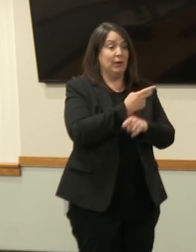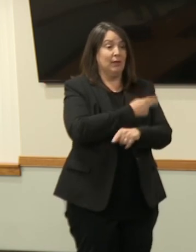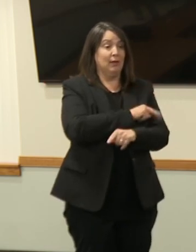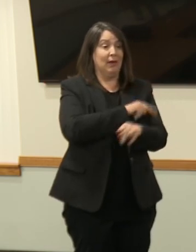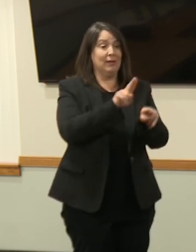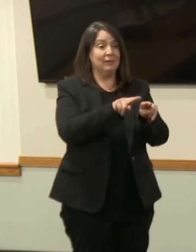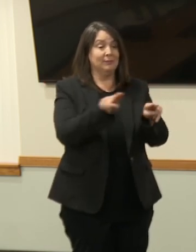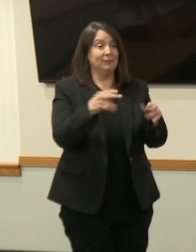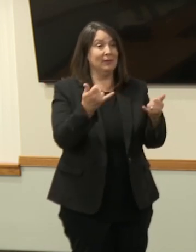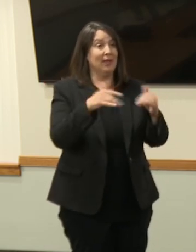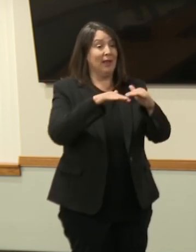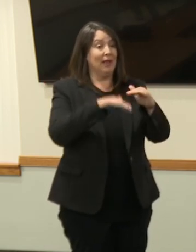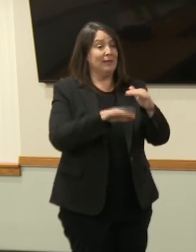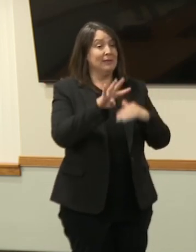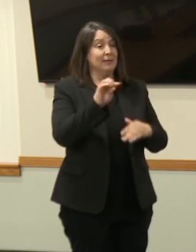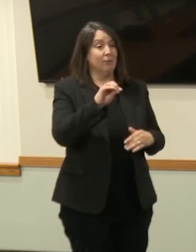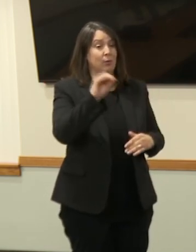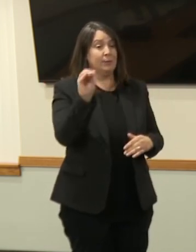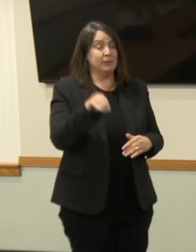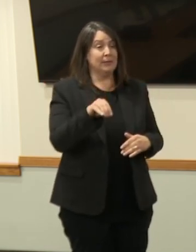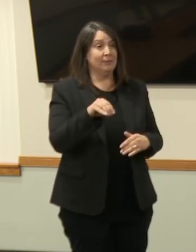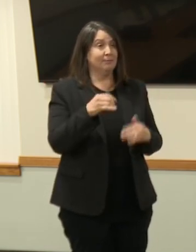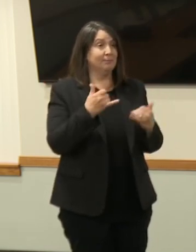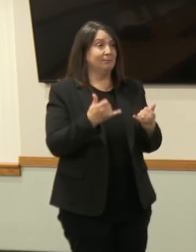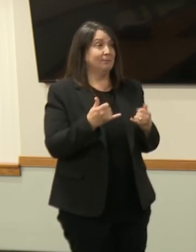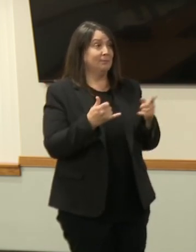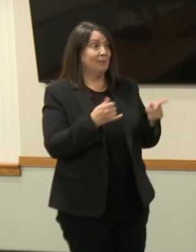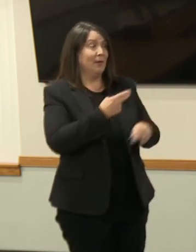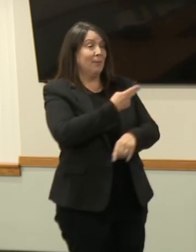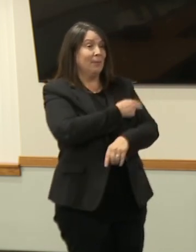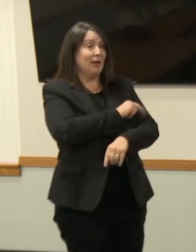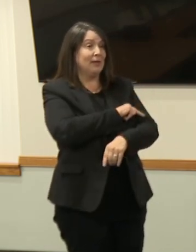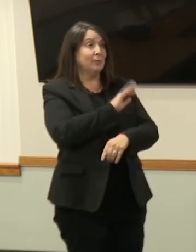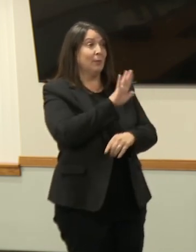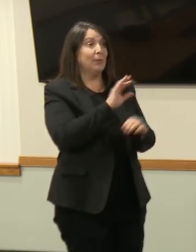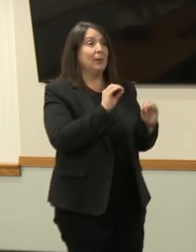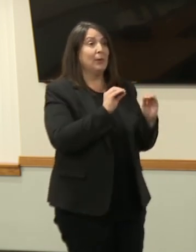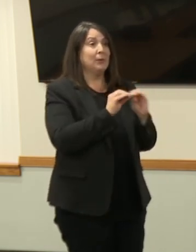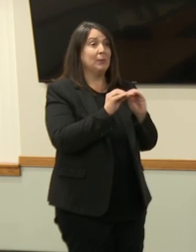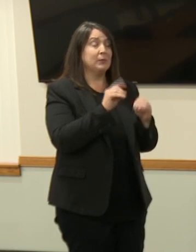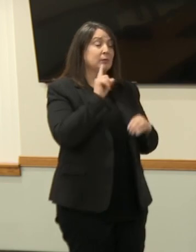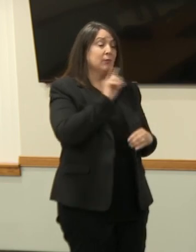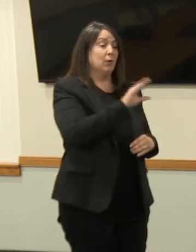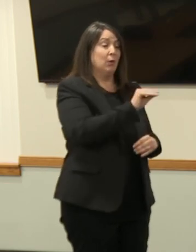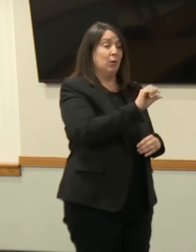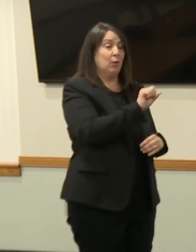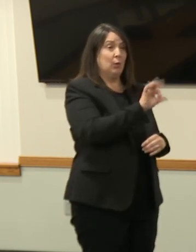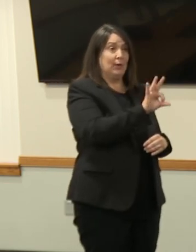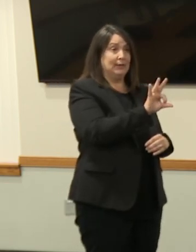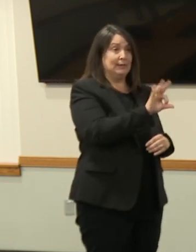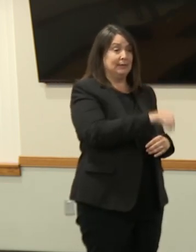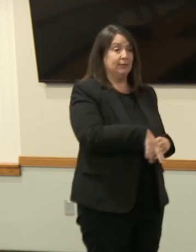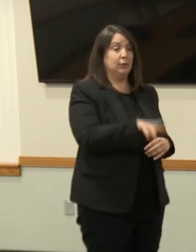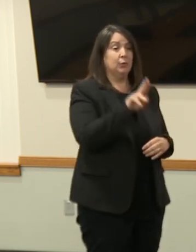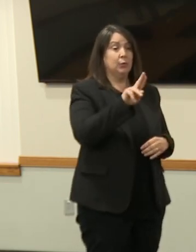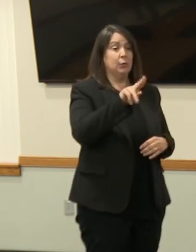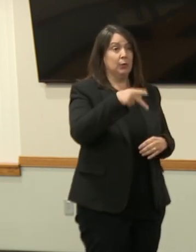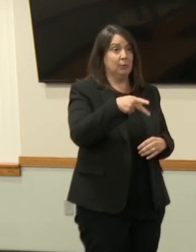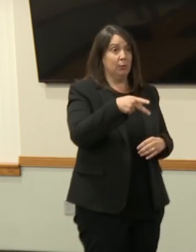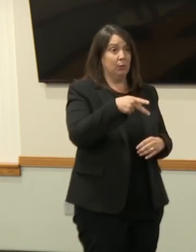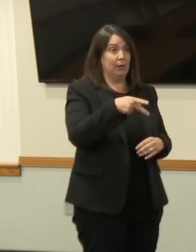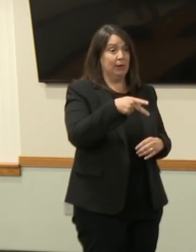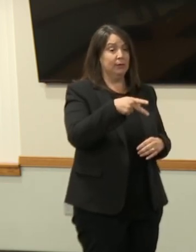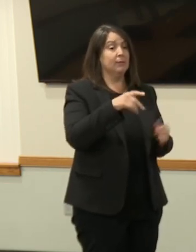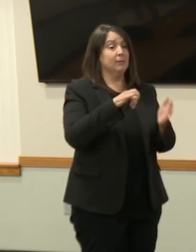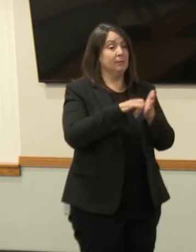40%. In regards to our hospital data here locally for OSF St. Francis Medical Center and Unity Point Health Peoria,